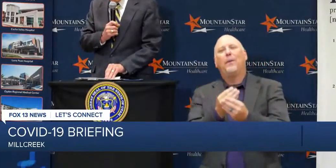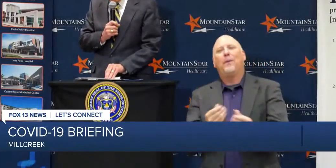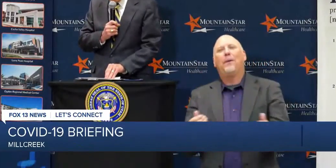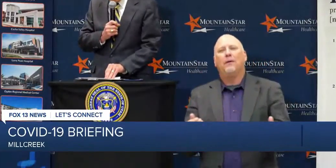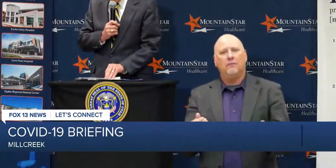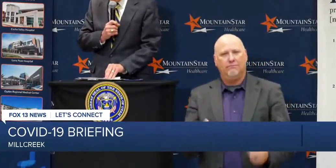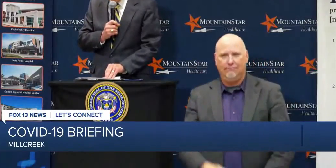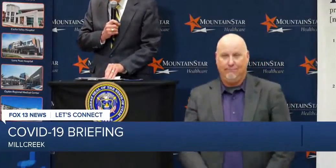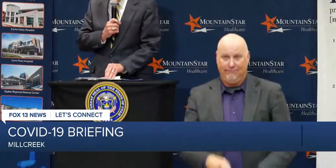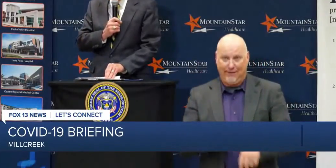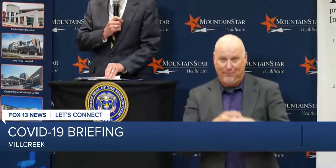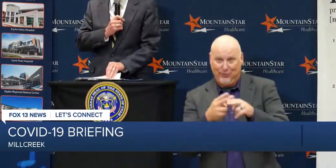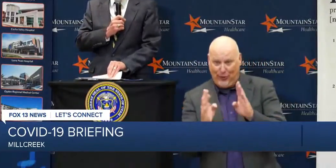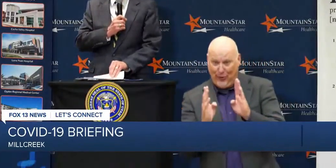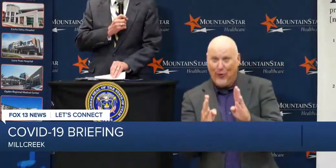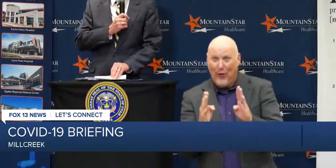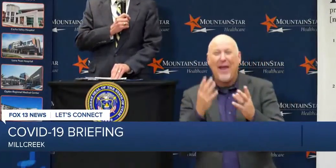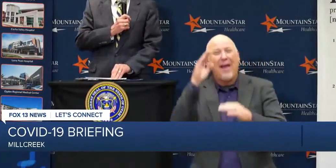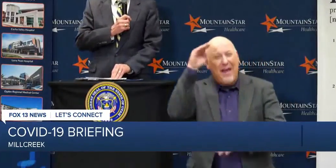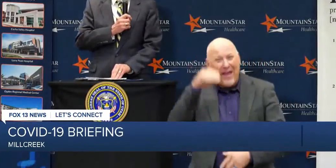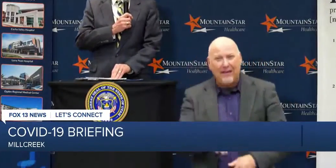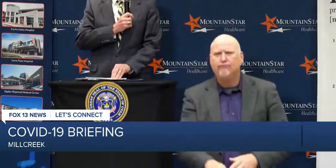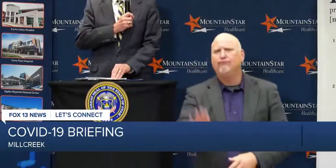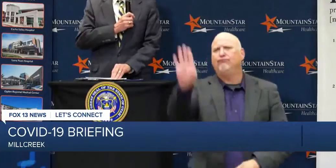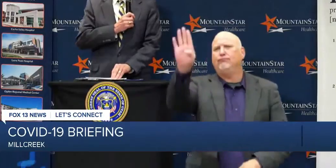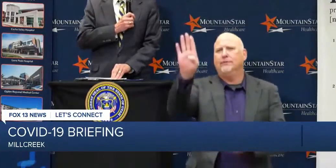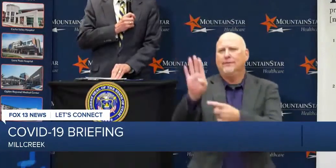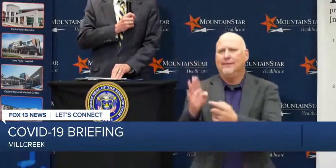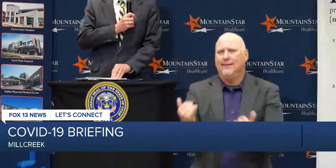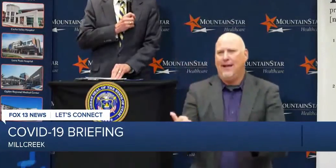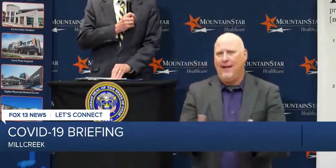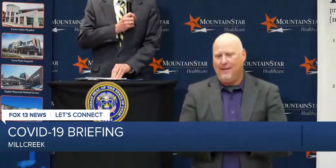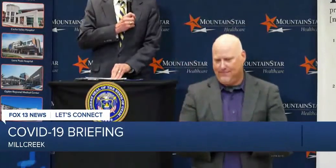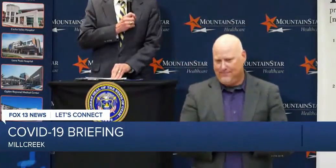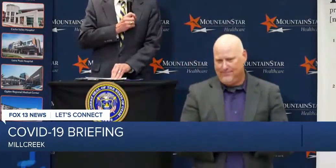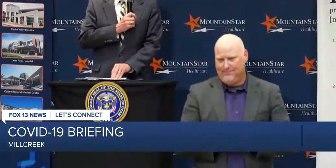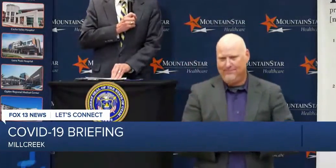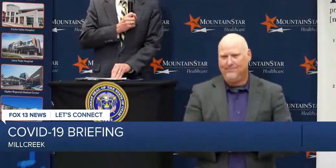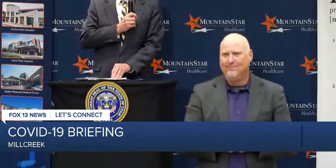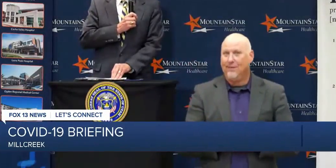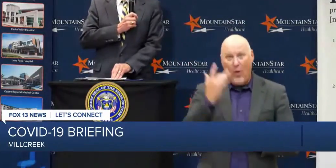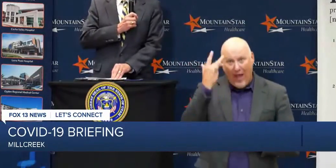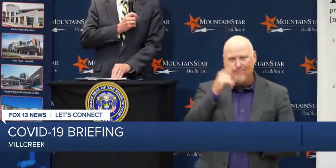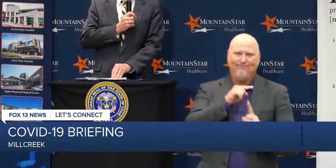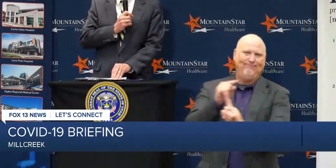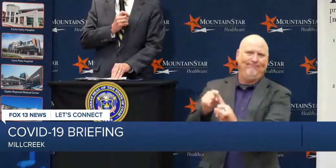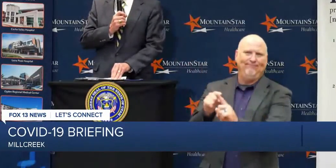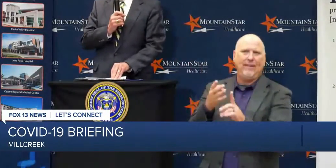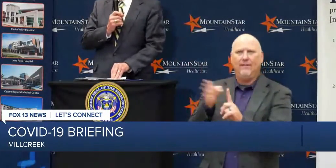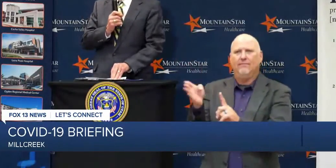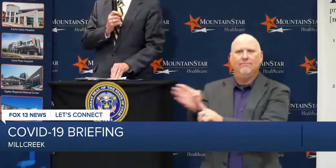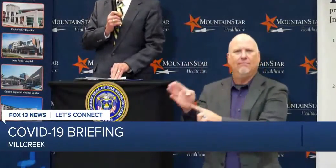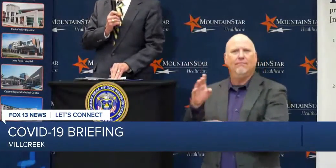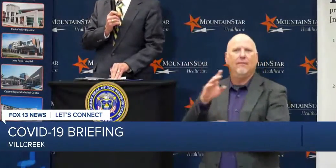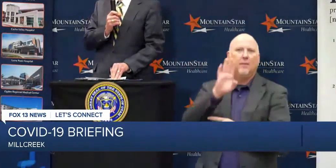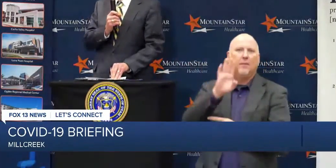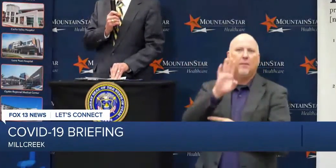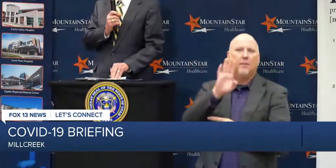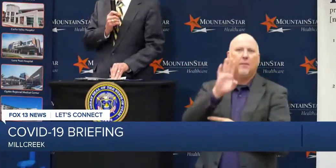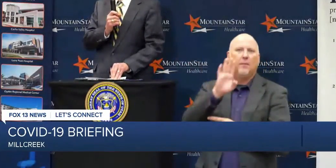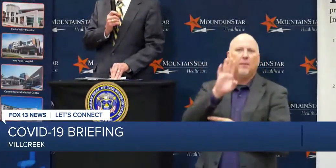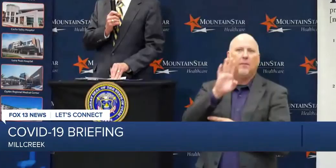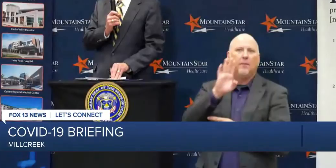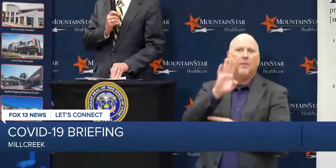worse. It'll be better because so many of those of us 65 years and older